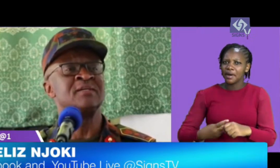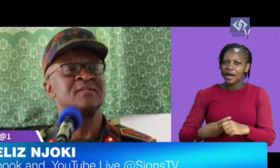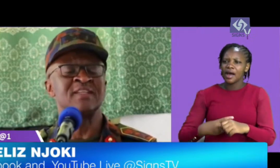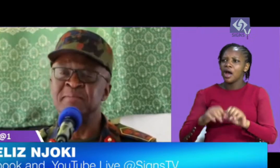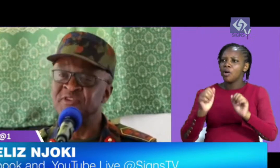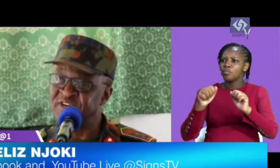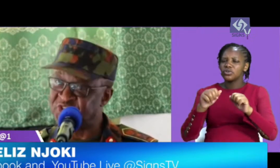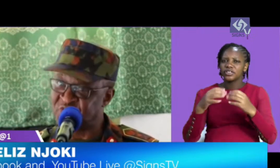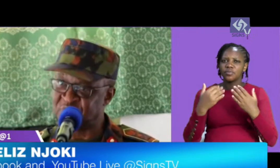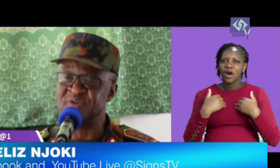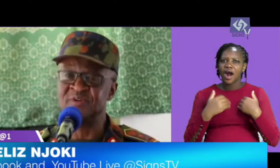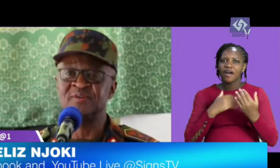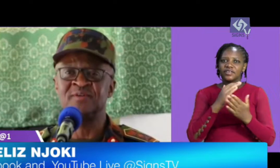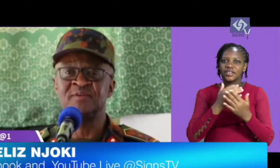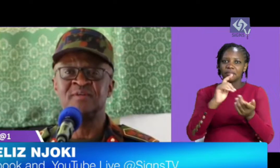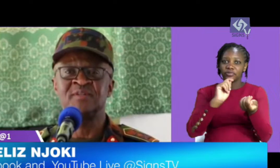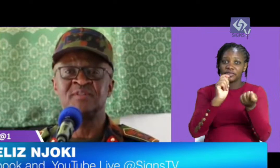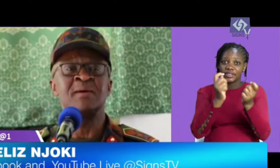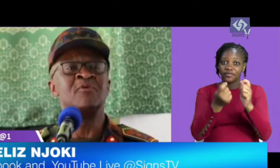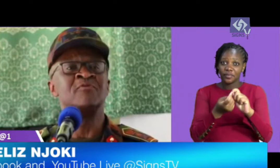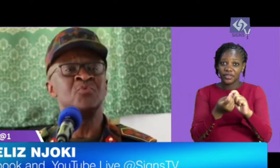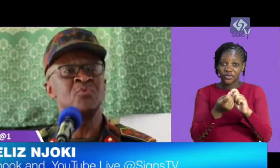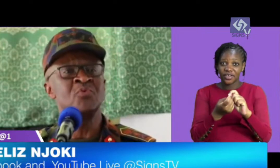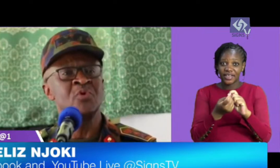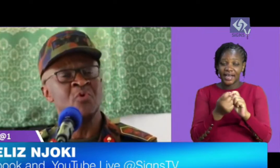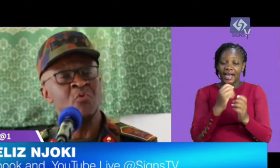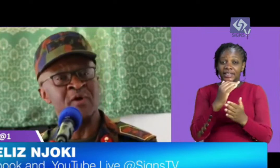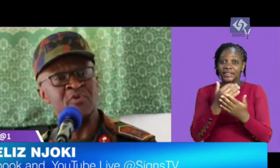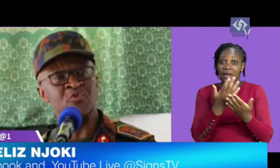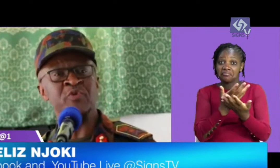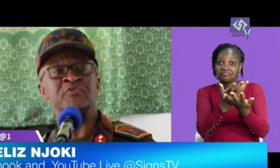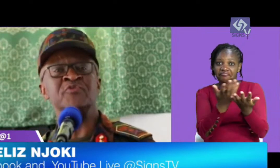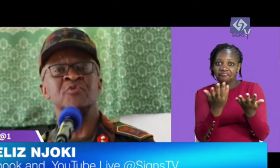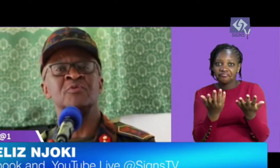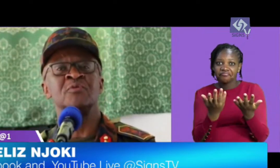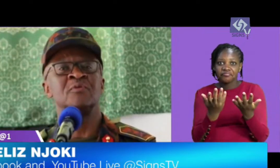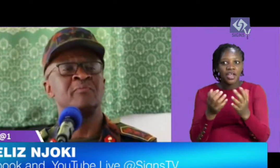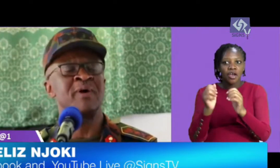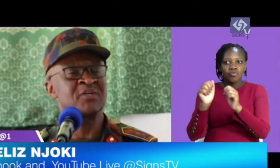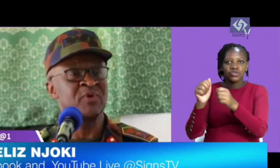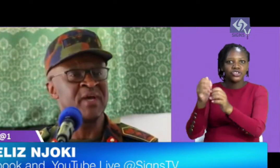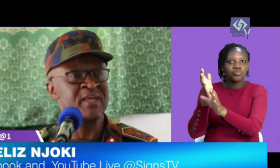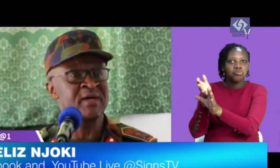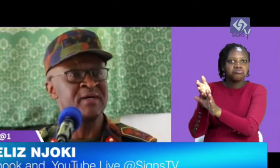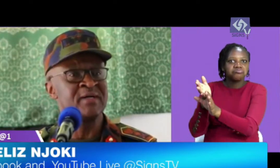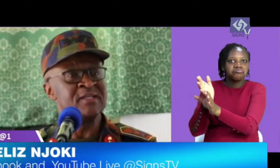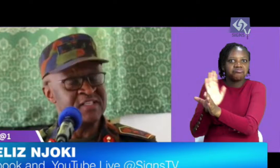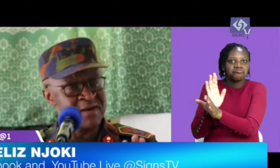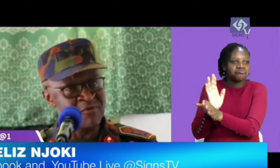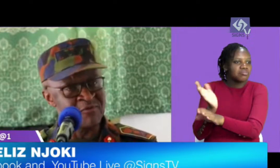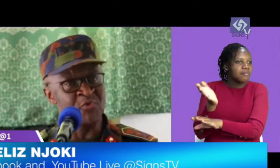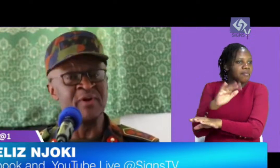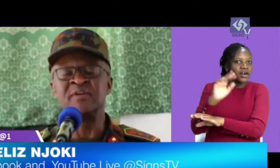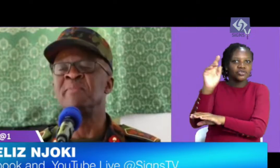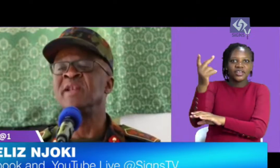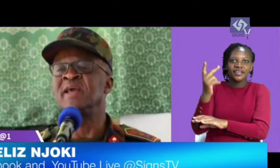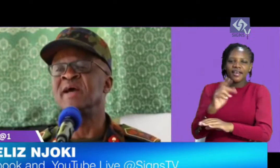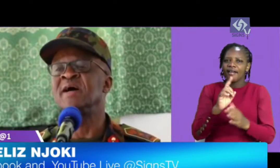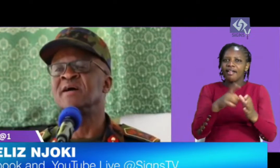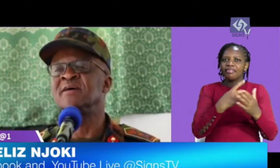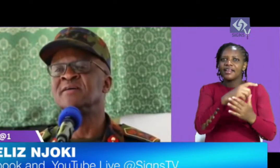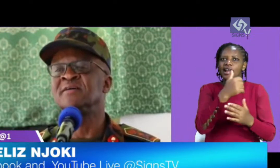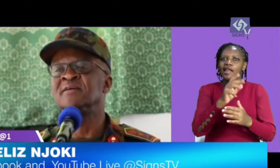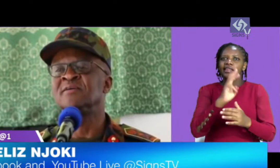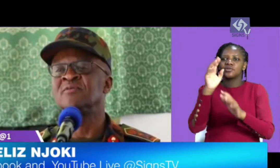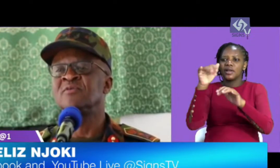be some transition. Some of you, we are going to withdraw back to Kenya. Some of you will remain